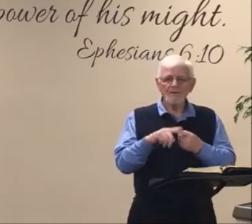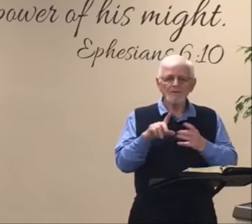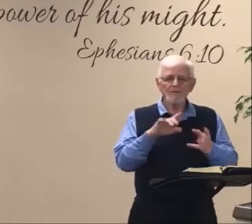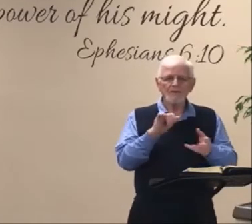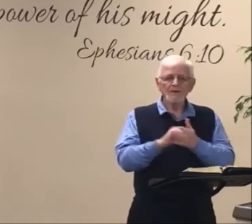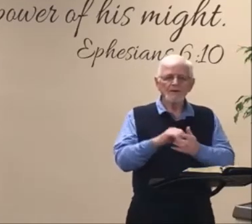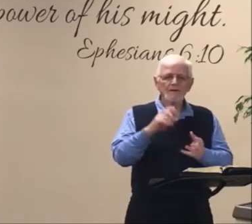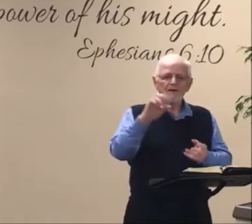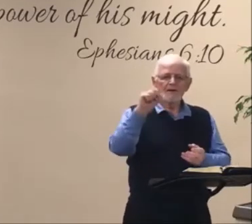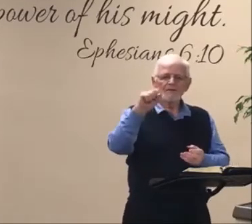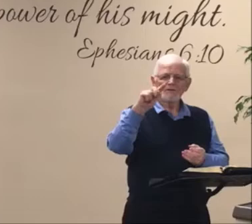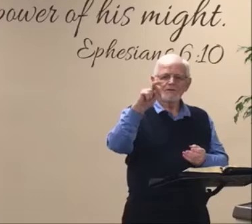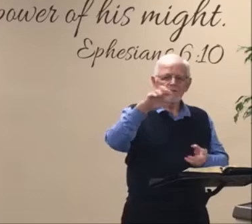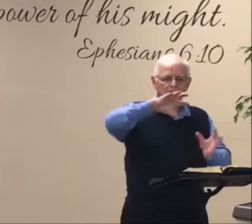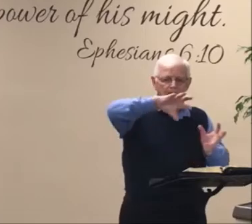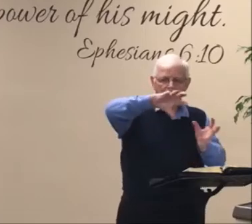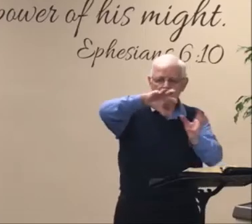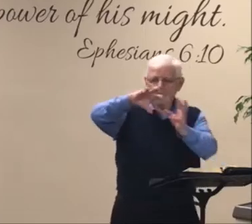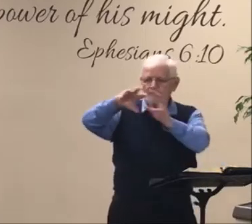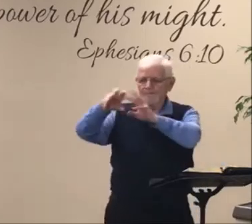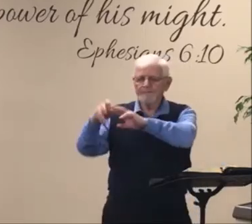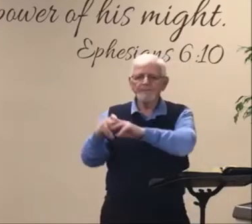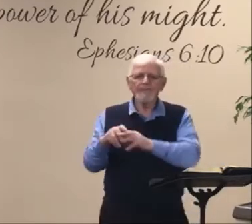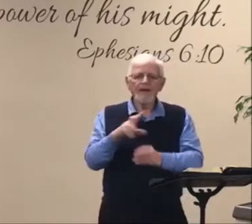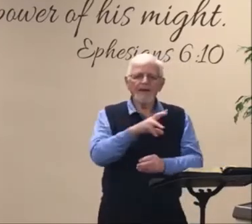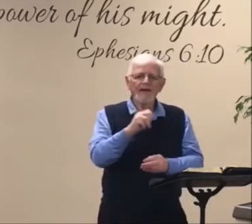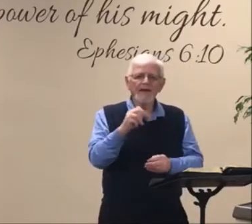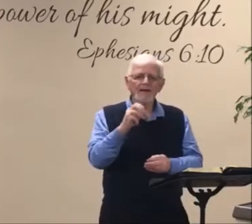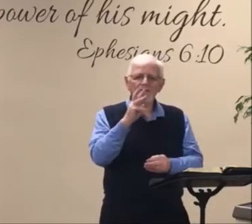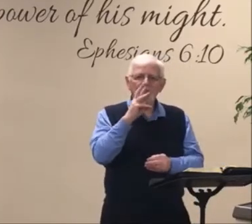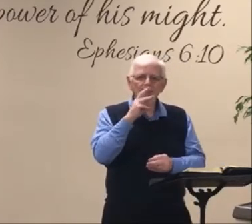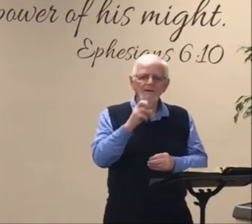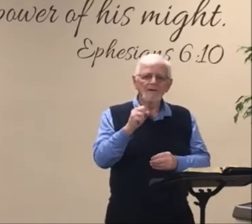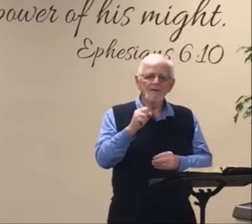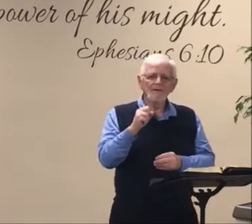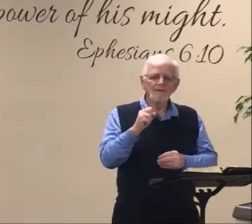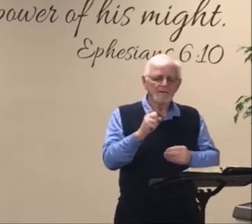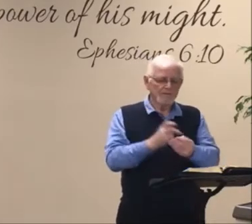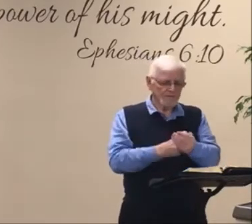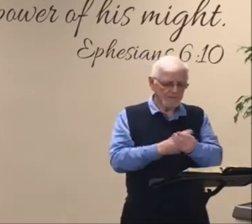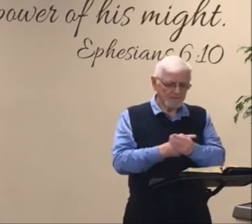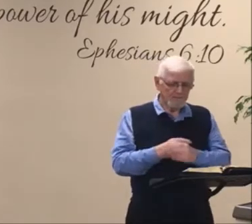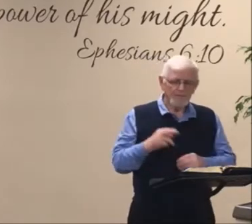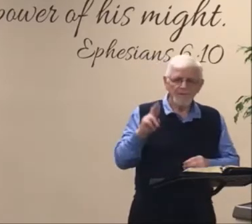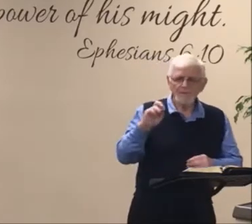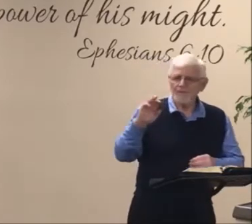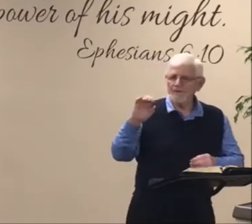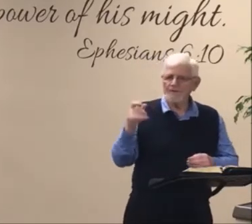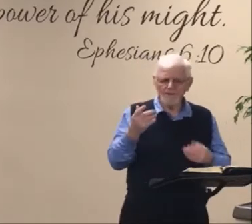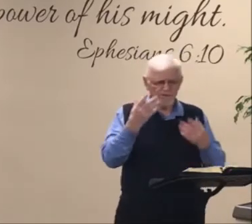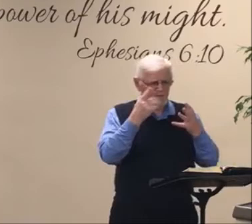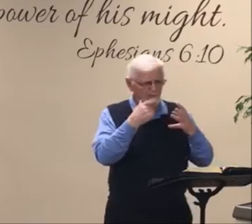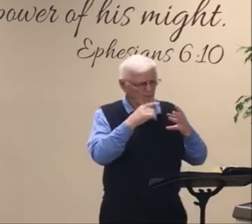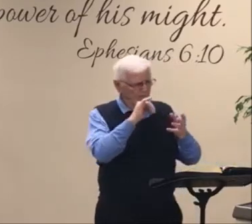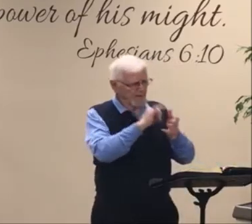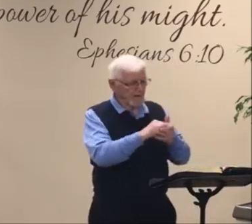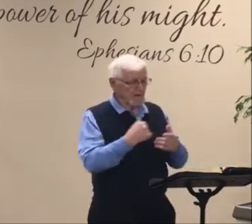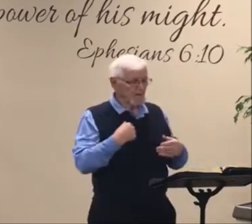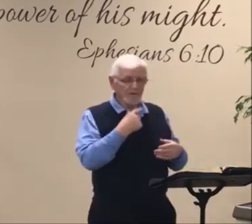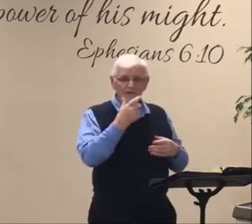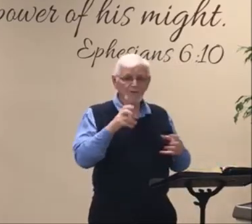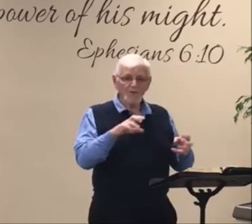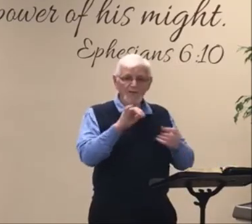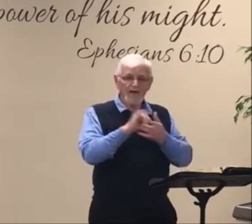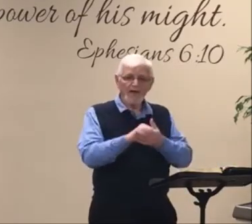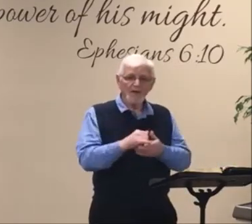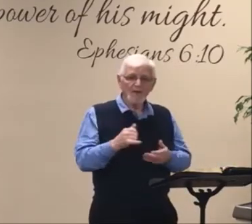We push the stone off of the well's mouth and we water the sheep. And Rachel says, well, I don't know who you are, but that's not how we do it in this country. In